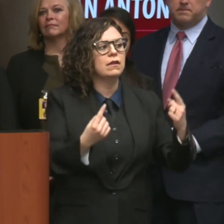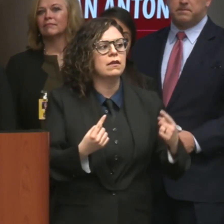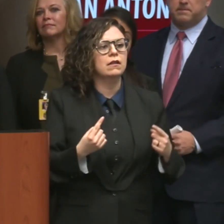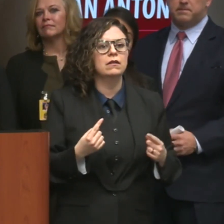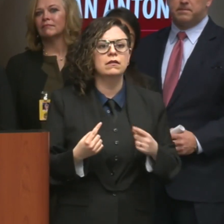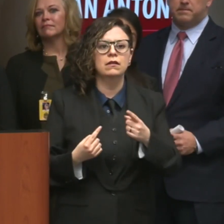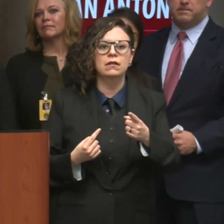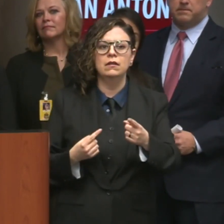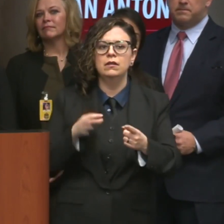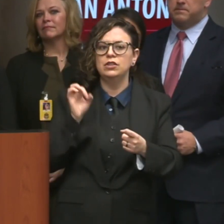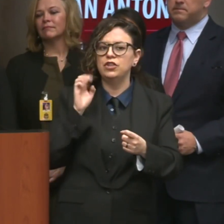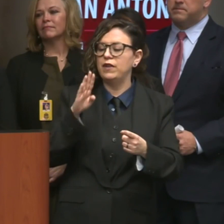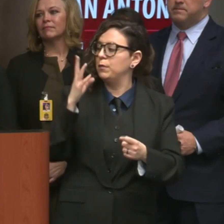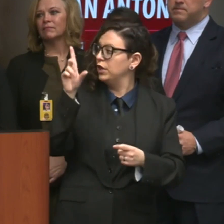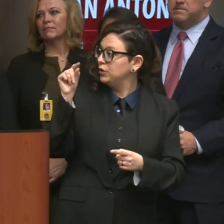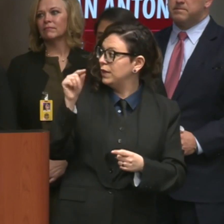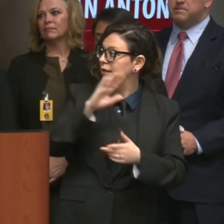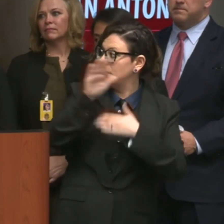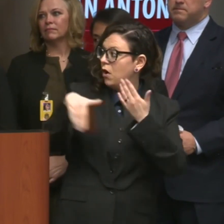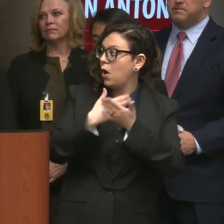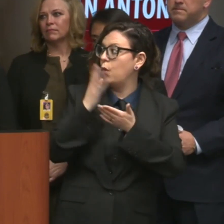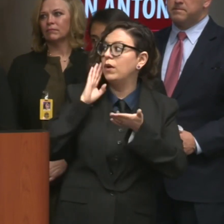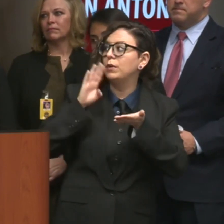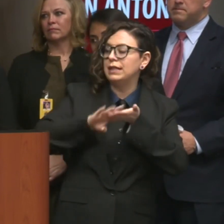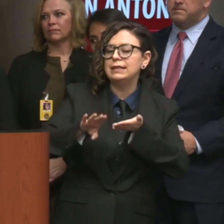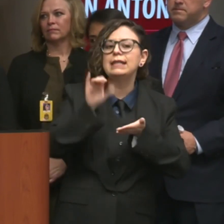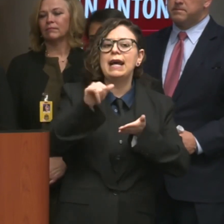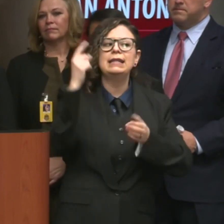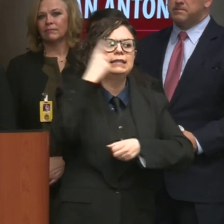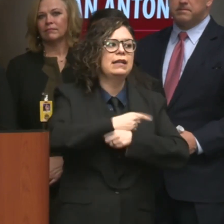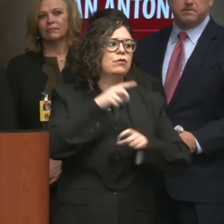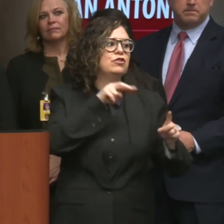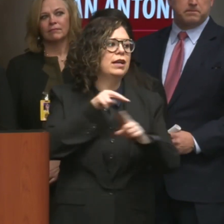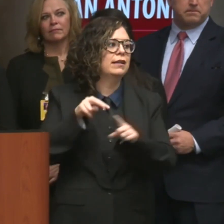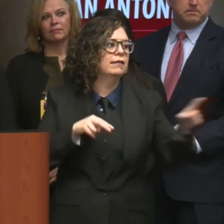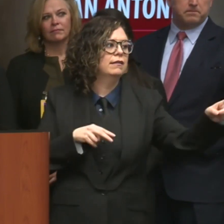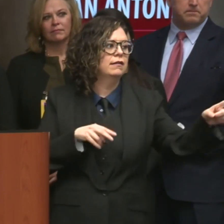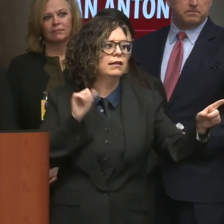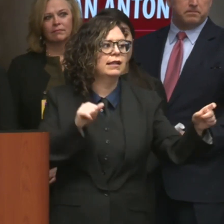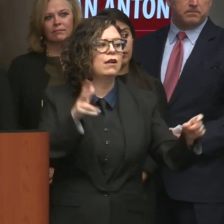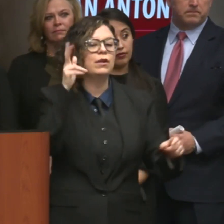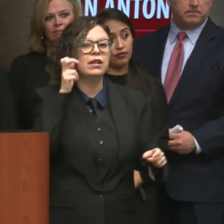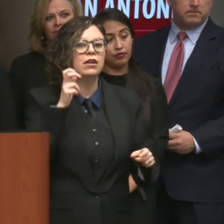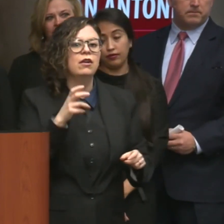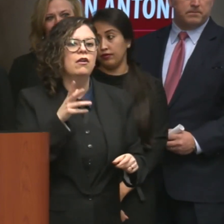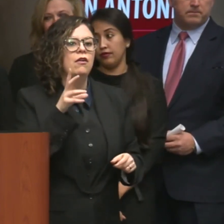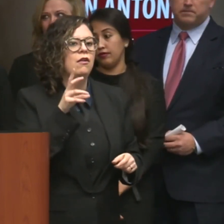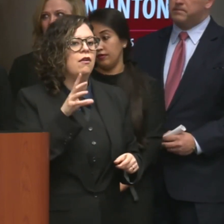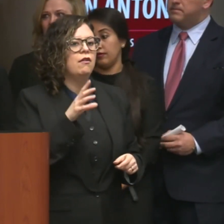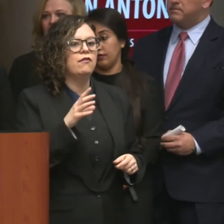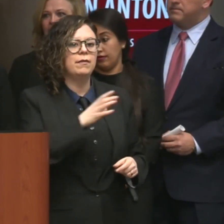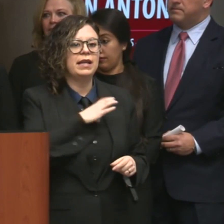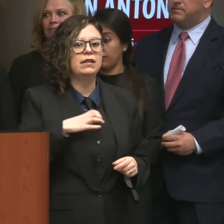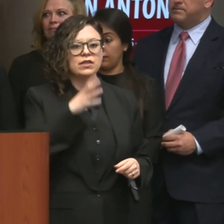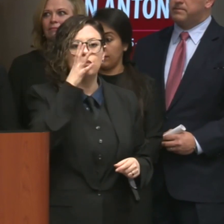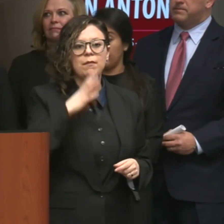that they'll all be released? February 20th is the date that we are tracking for release. Yeah, so let